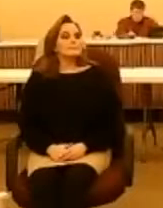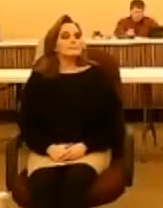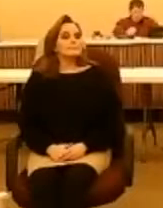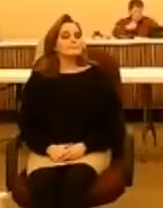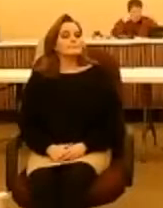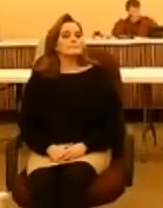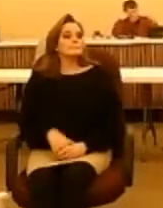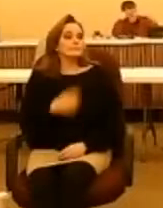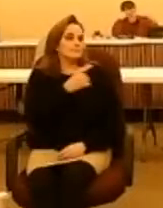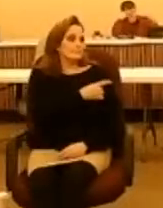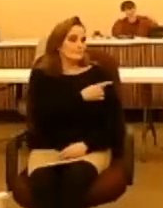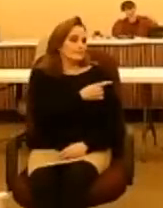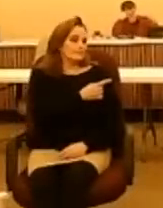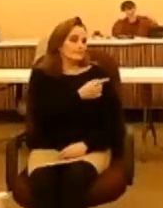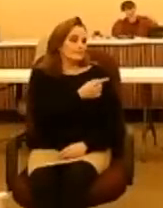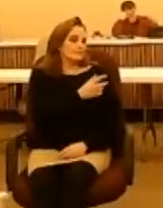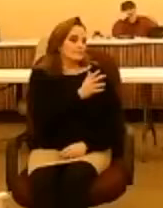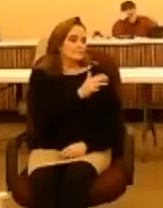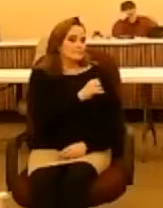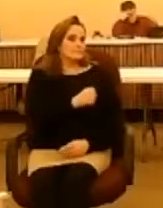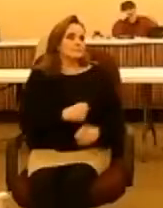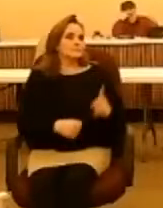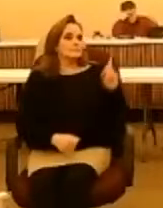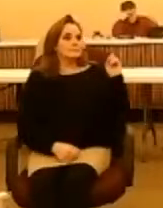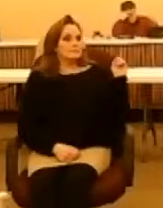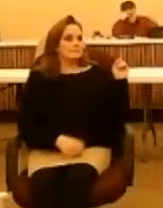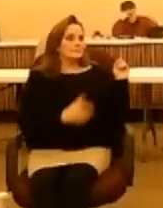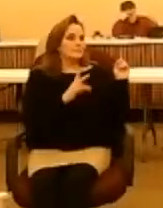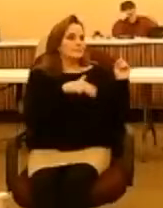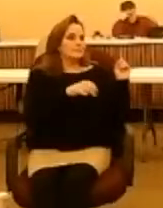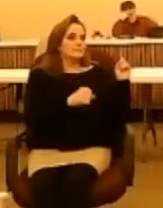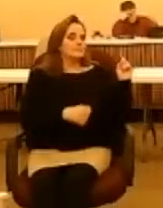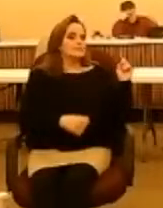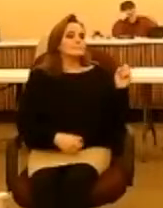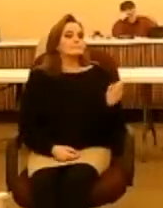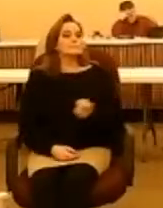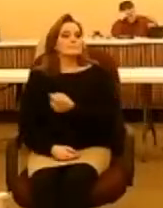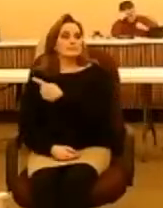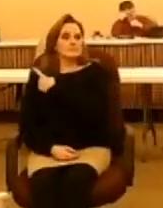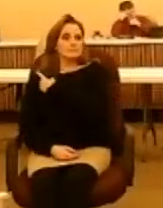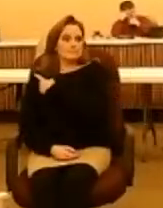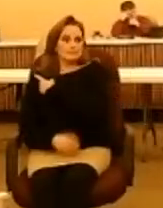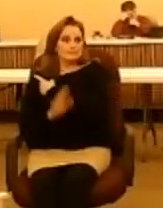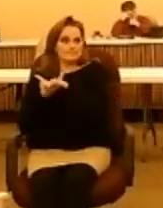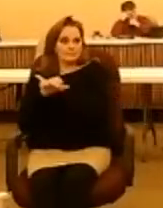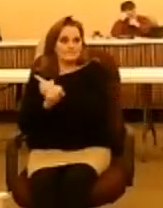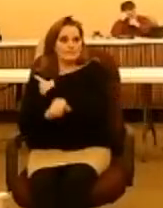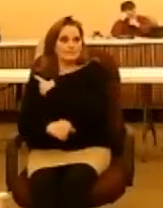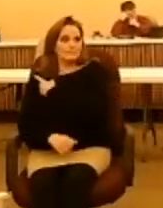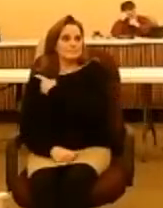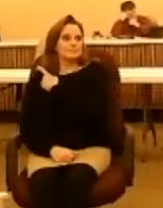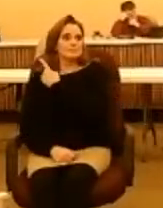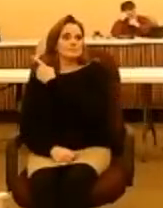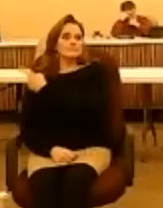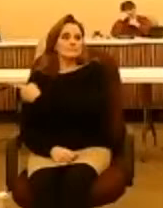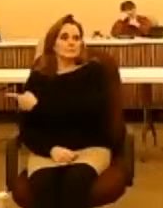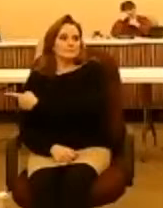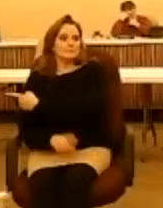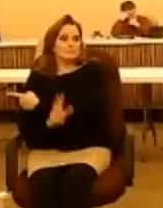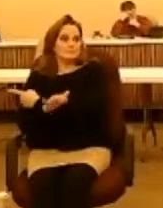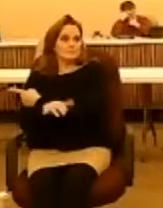Councilmember Barley, Aye. Councilmember Stafford. Aye. Councilmember Safranek, Aye. Councilmember